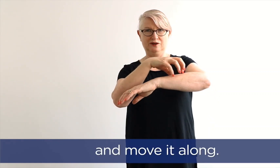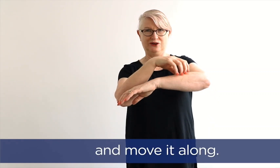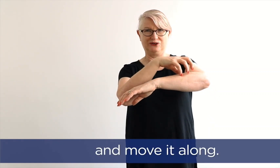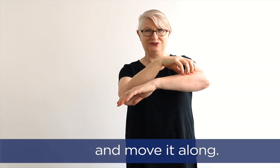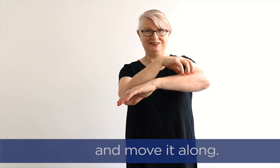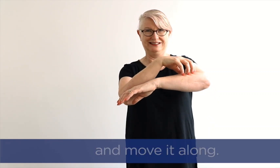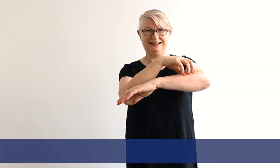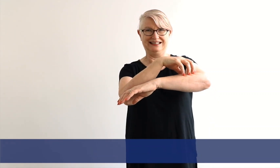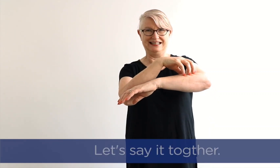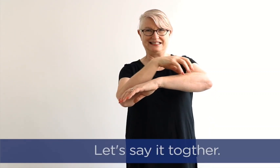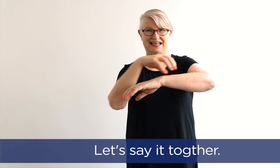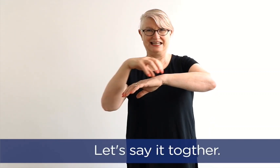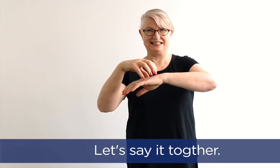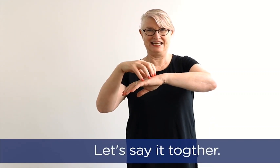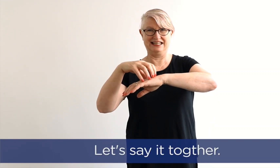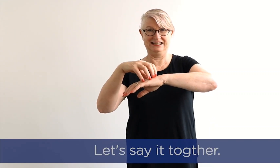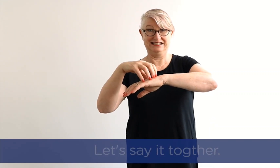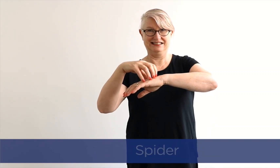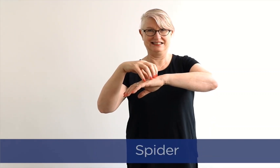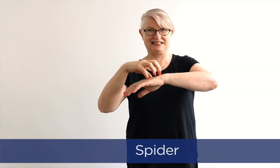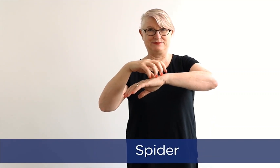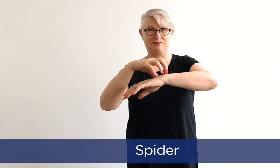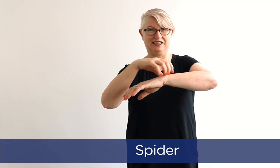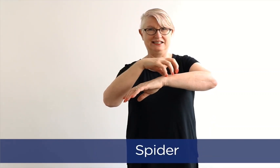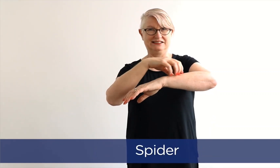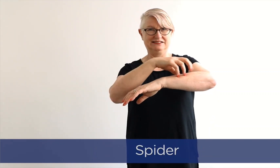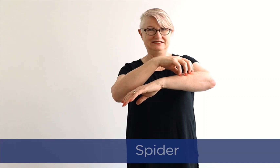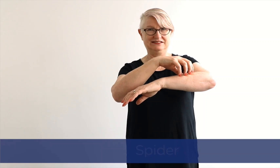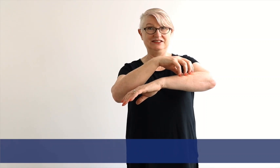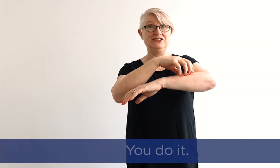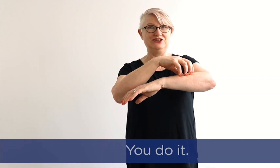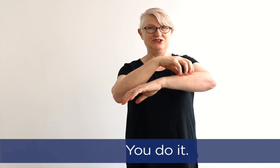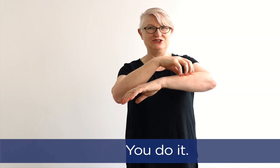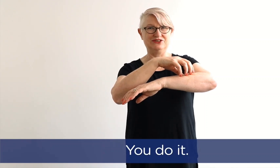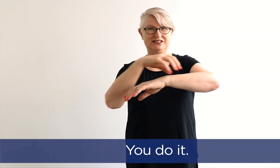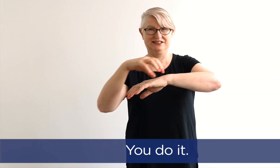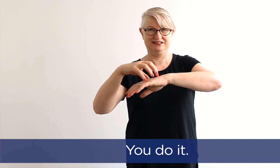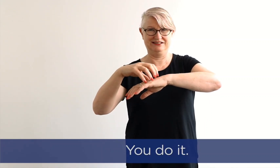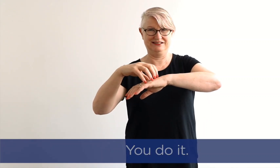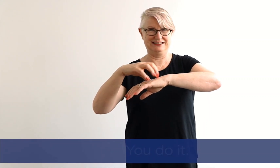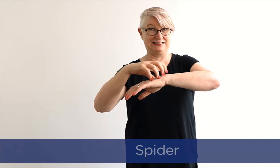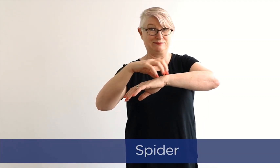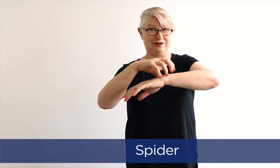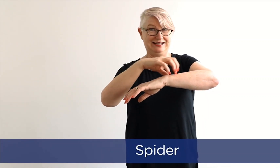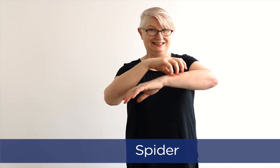along. Let's say it together. Spider. You do it. Spider.